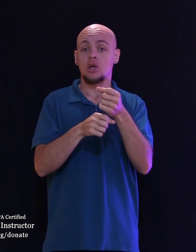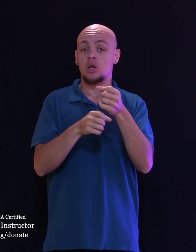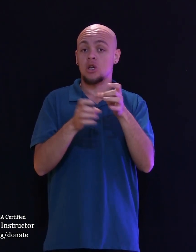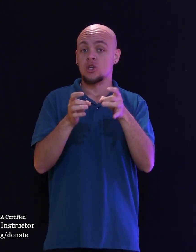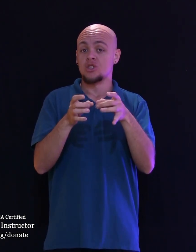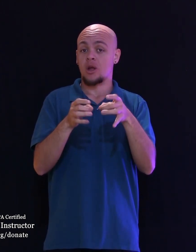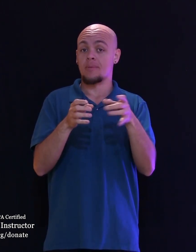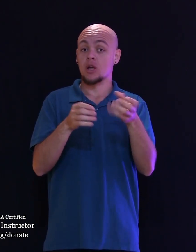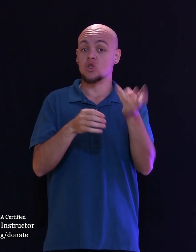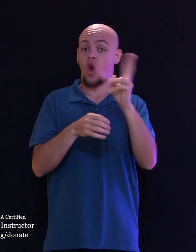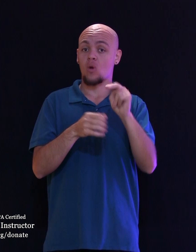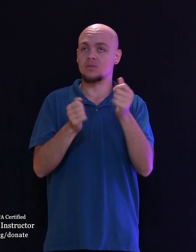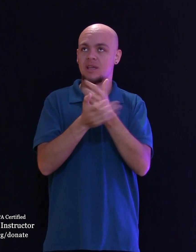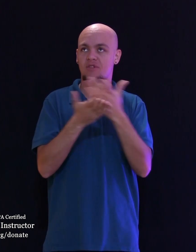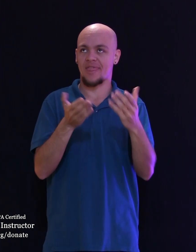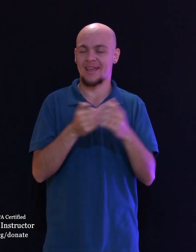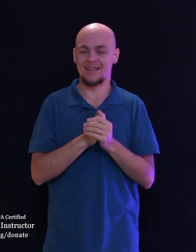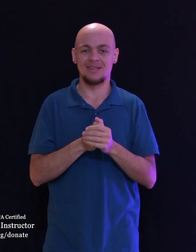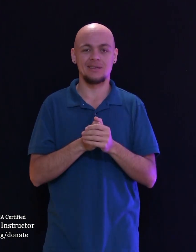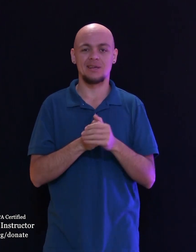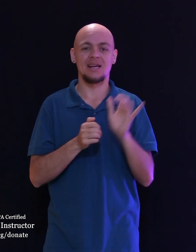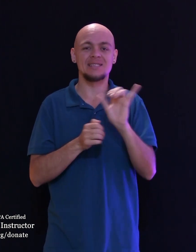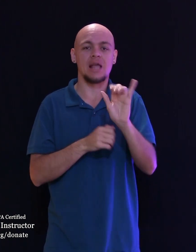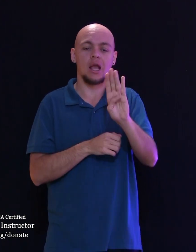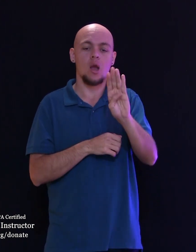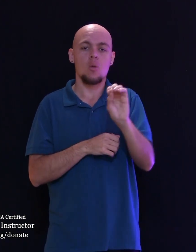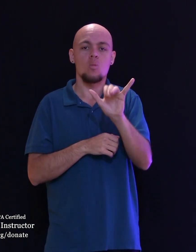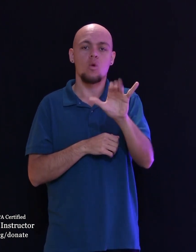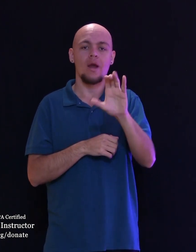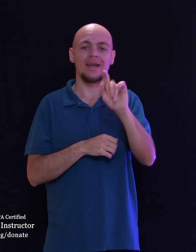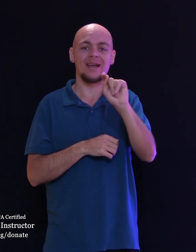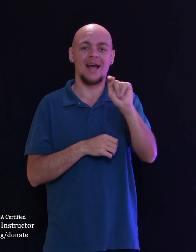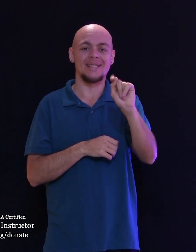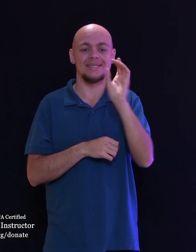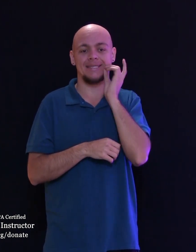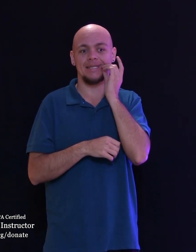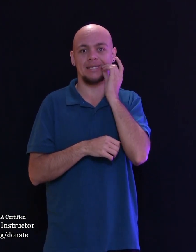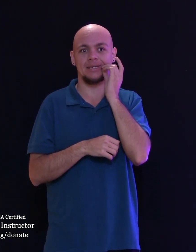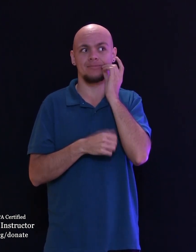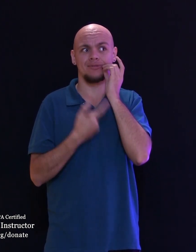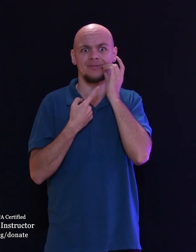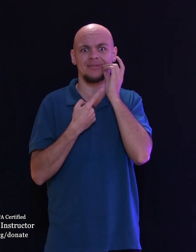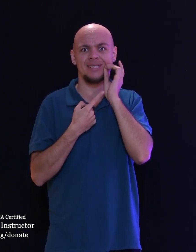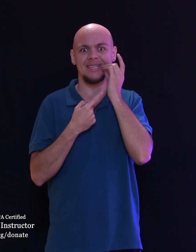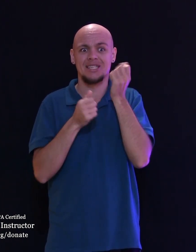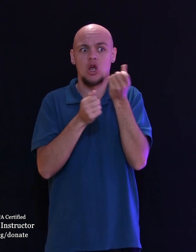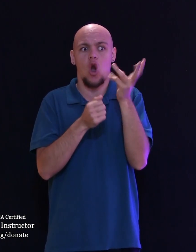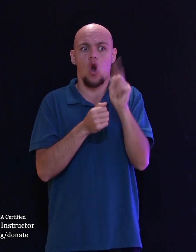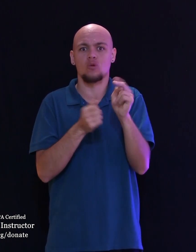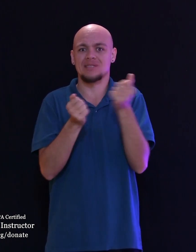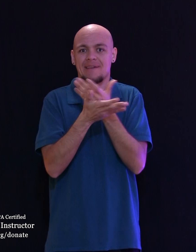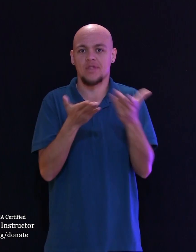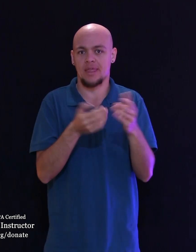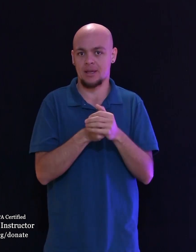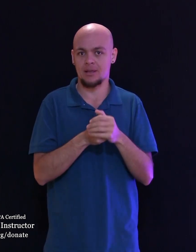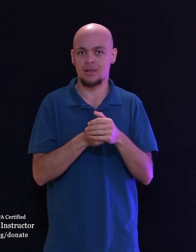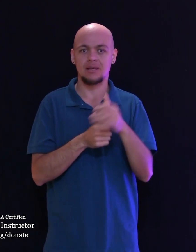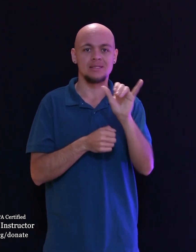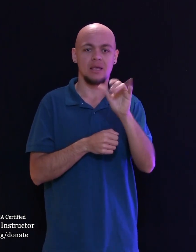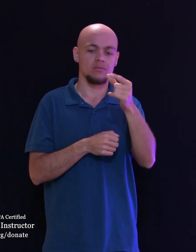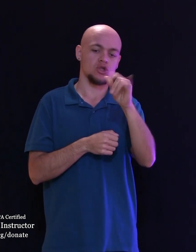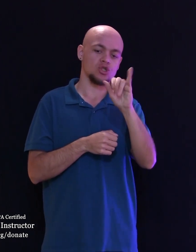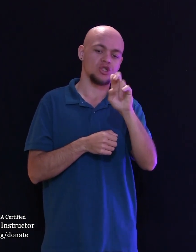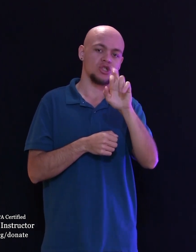Starbucks owns everything. You know. Right. It's like trying to boycott Disney. Disney owns everything. Or trying to boycott General Mills. They